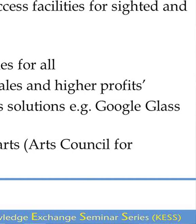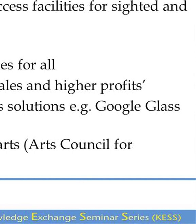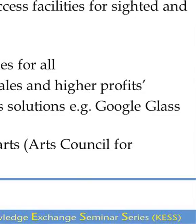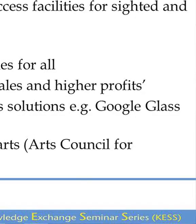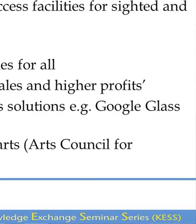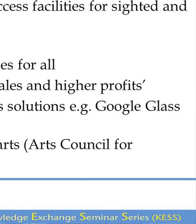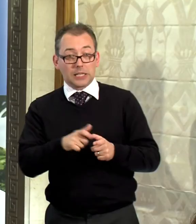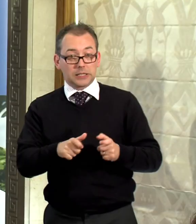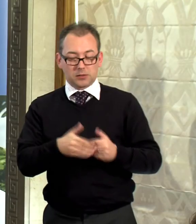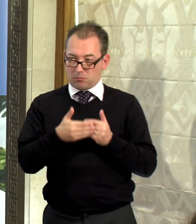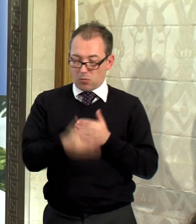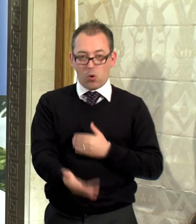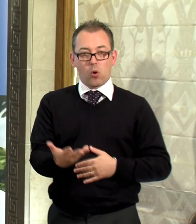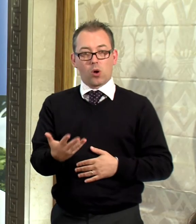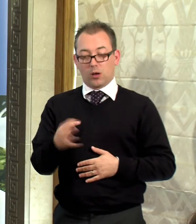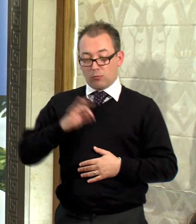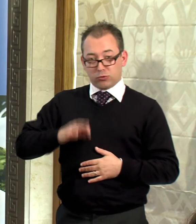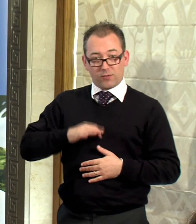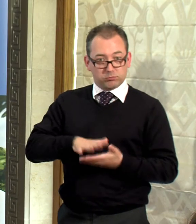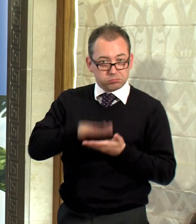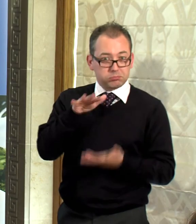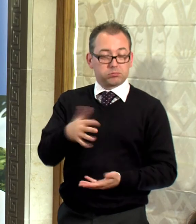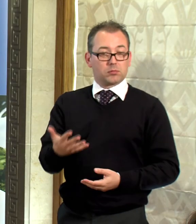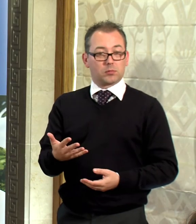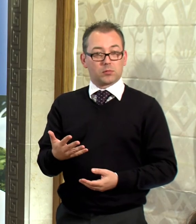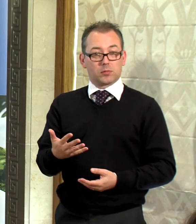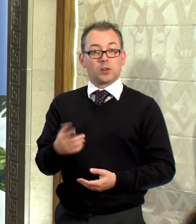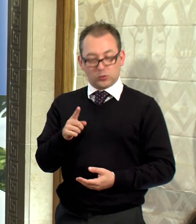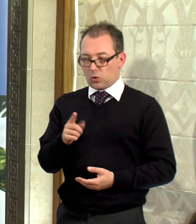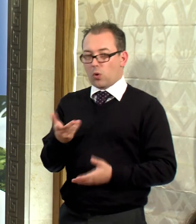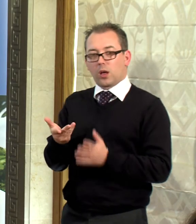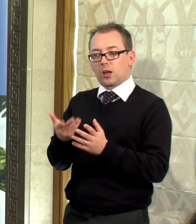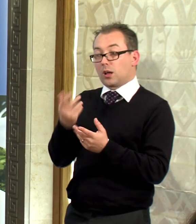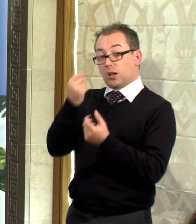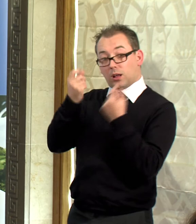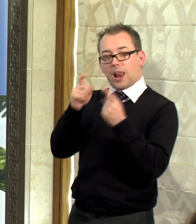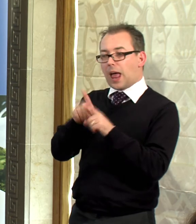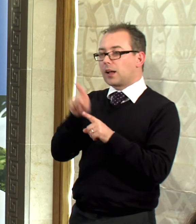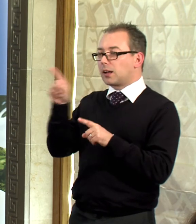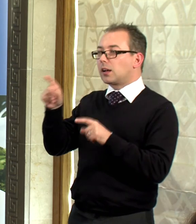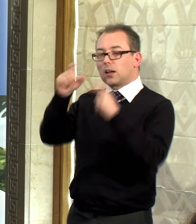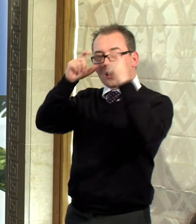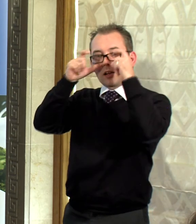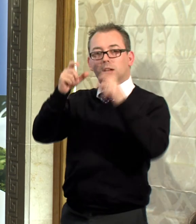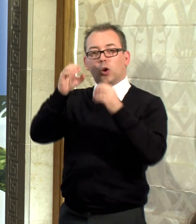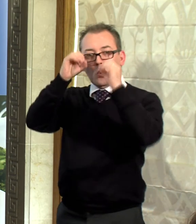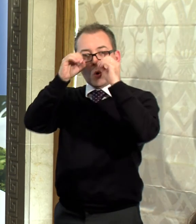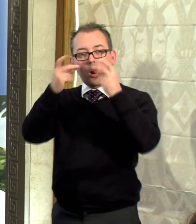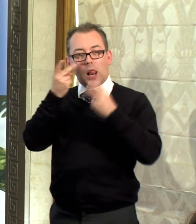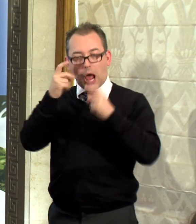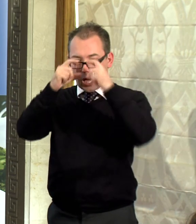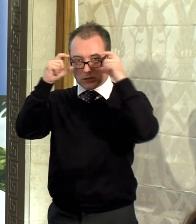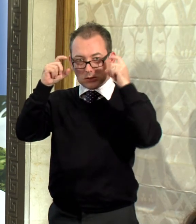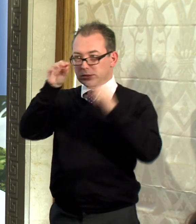higher profits. For instance, innovative access solutions such as Google Glass and mobile phone